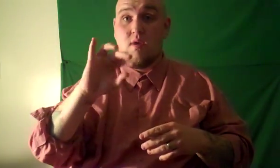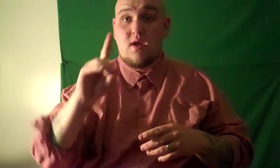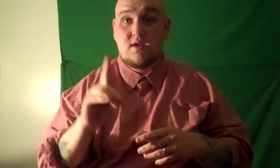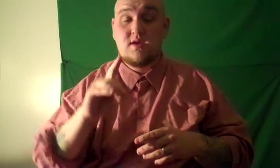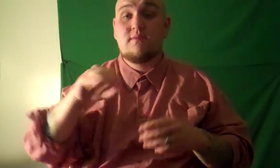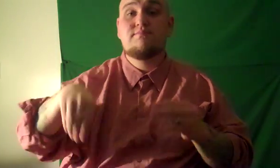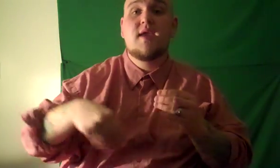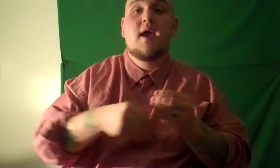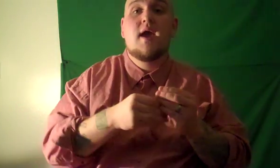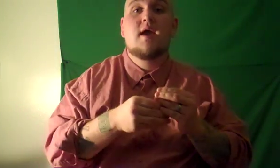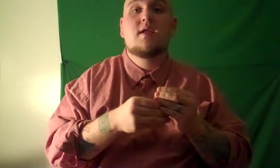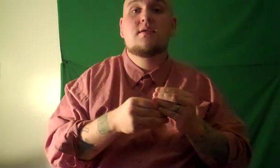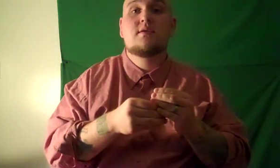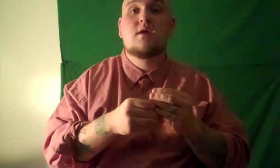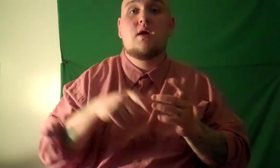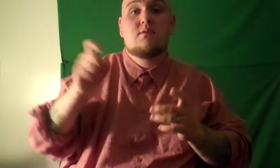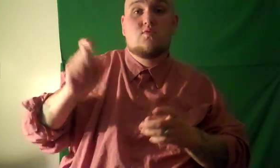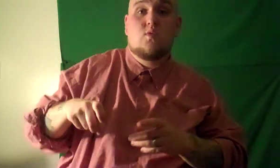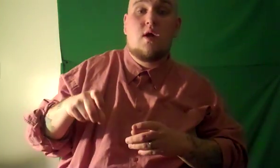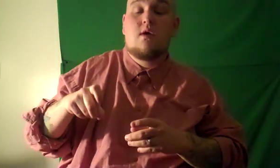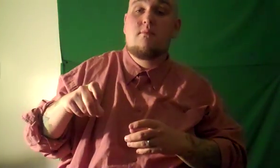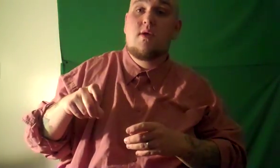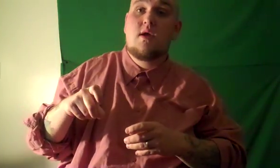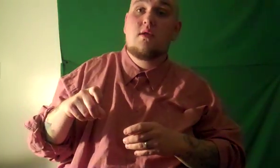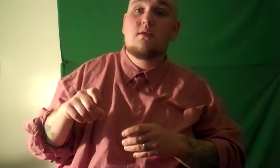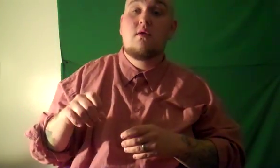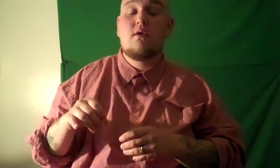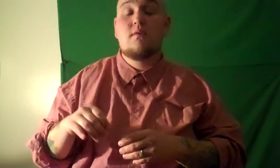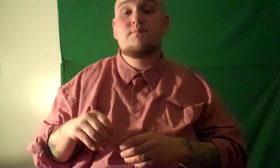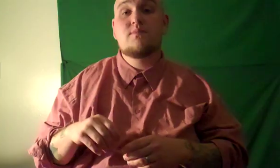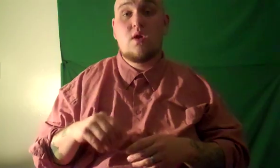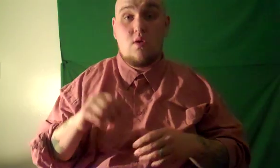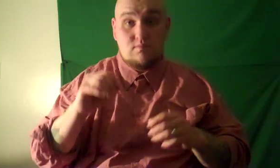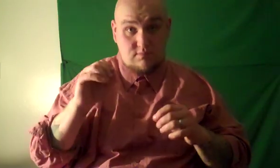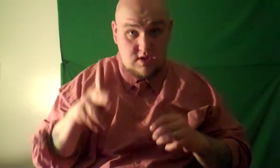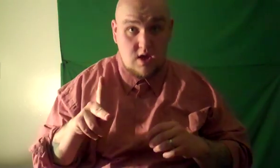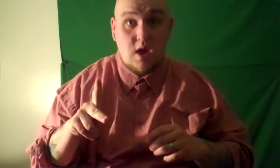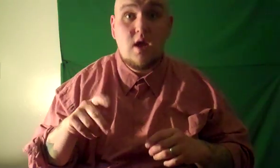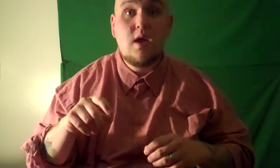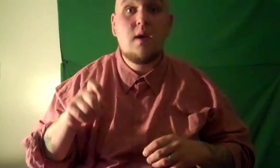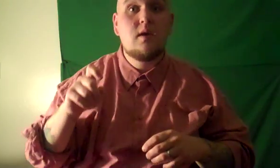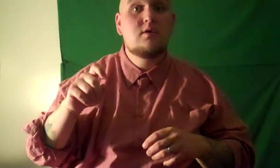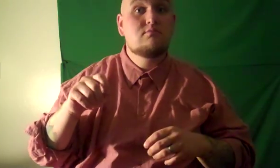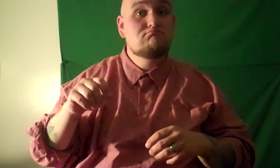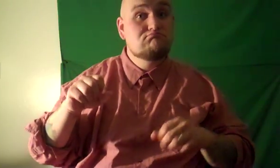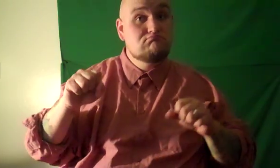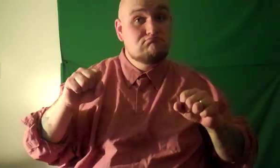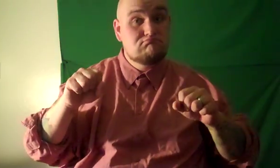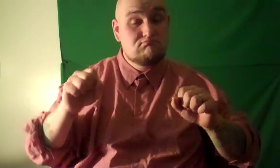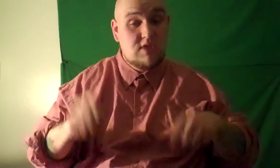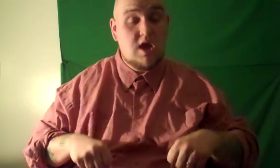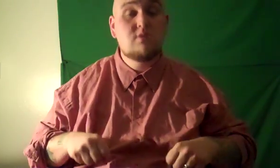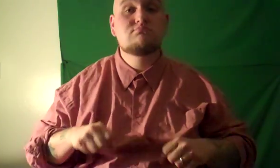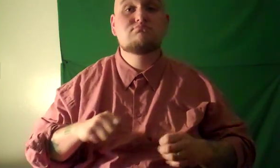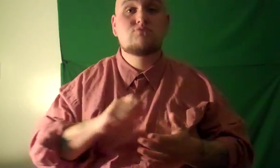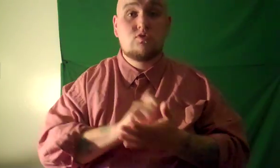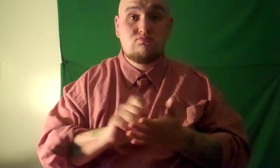test. So here's the deal. You may take the written test without having an associate's degree